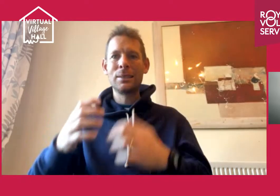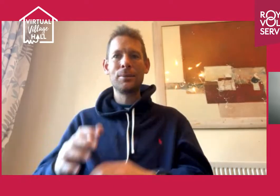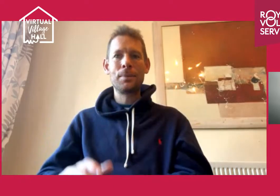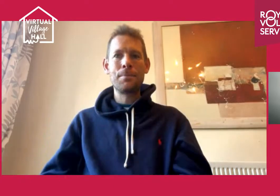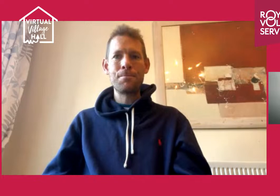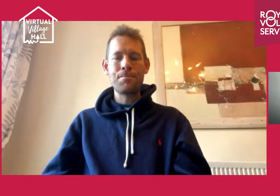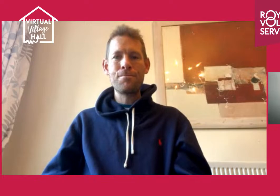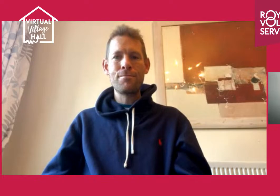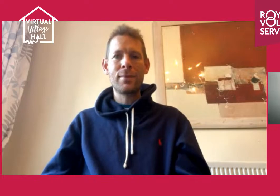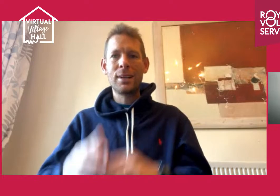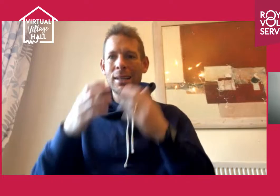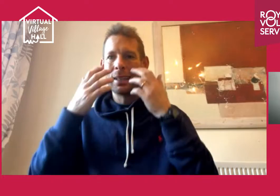cat,